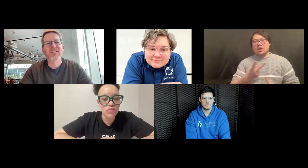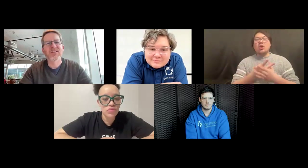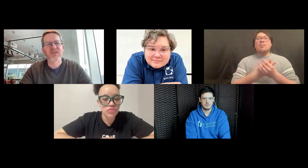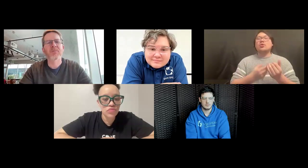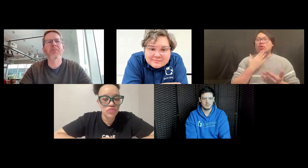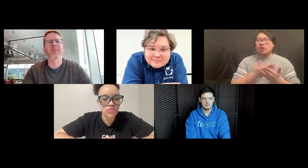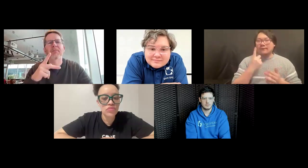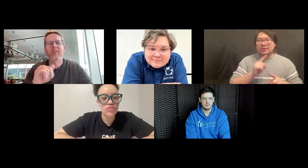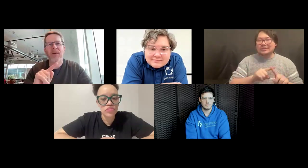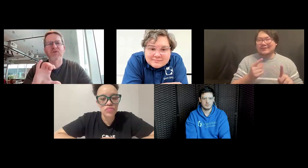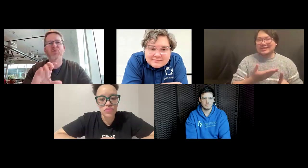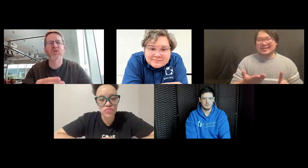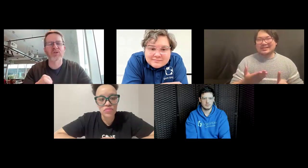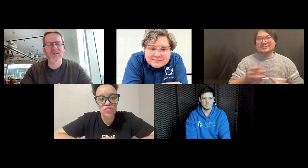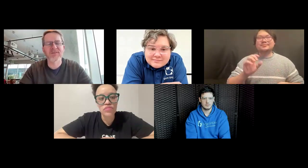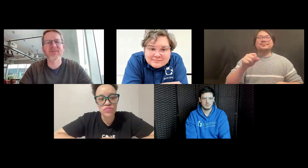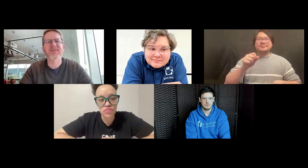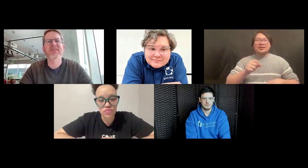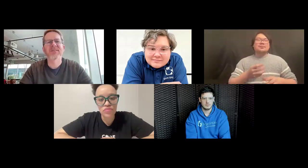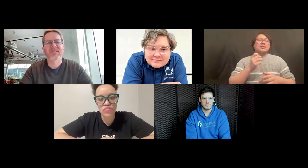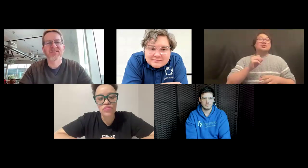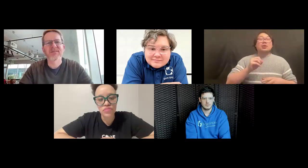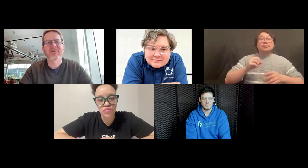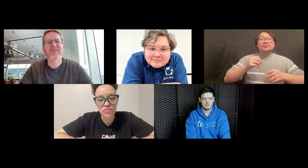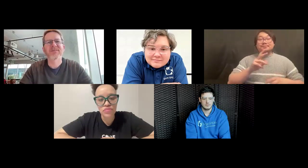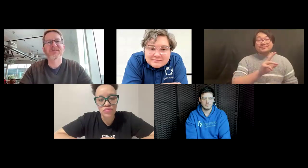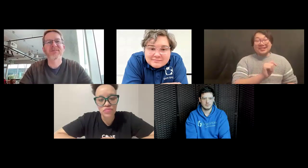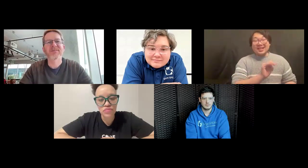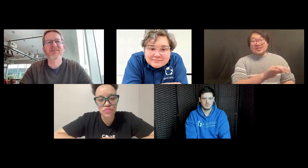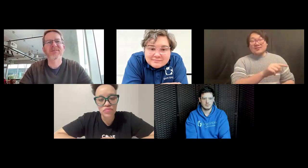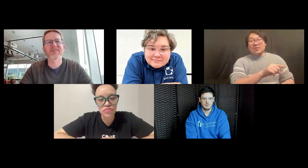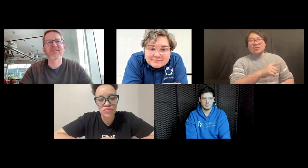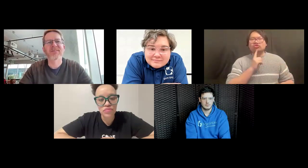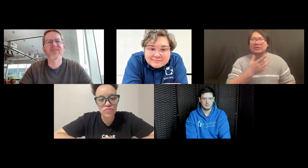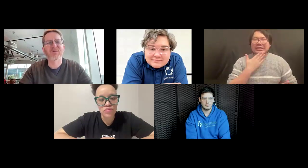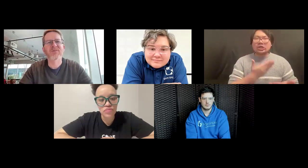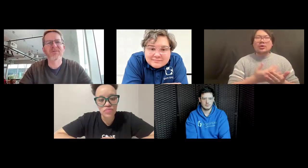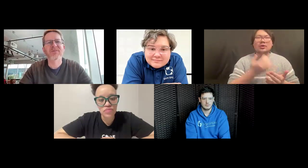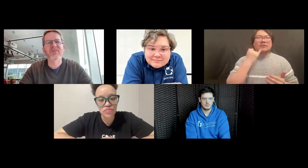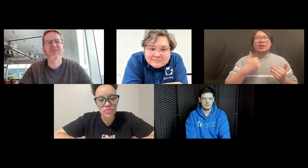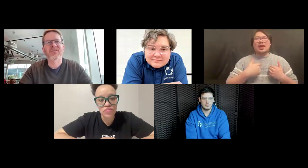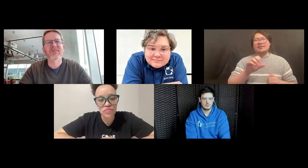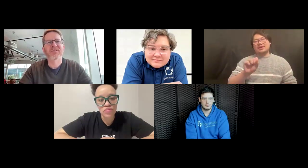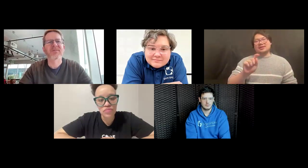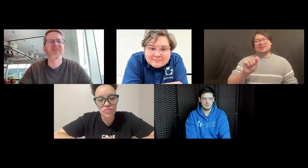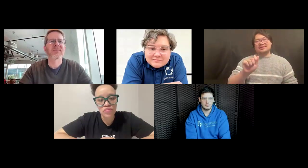Technoflow. I'm not sure what the other one was. Oh, maybe TensorFlow. TensorFlow. And they are really